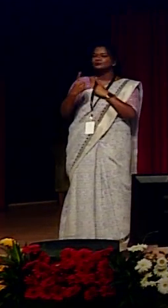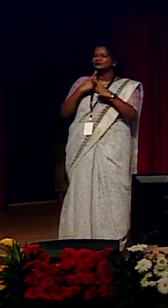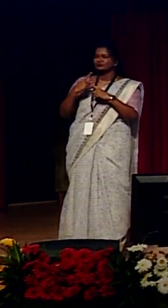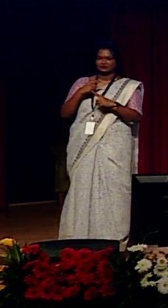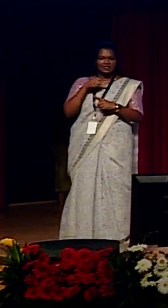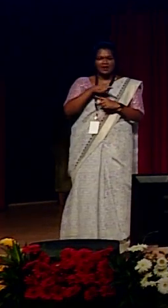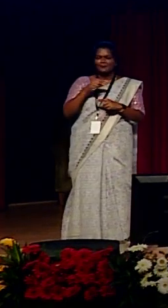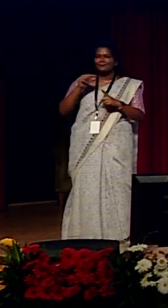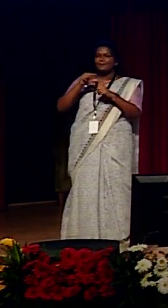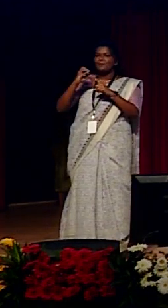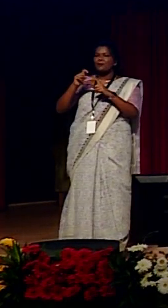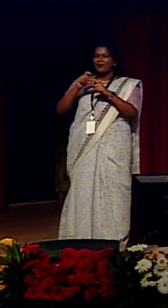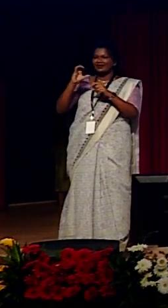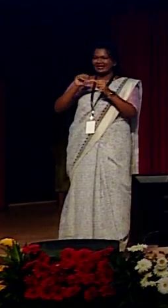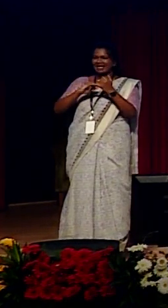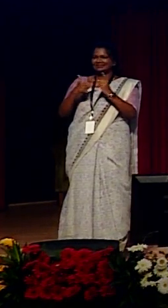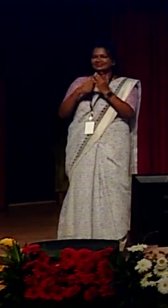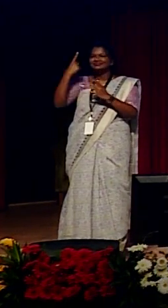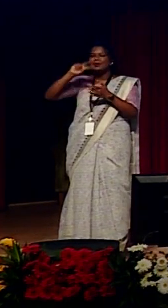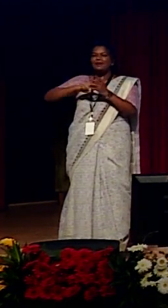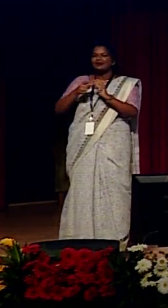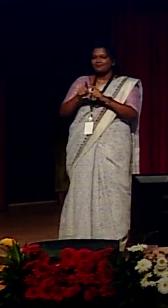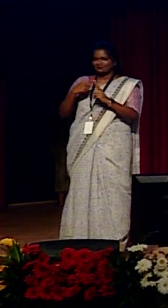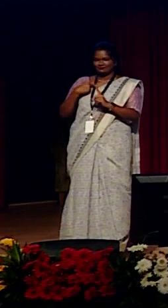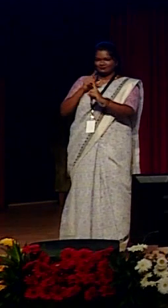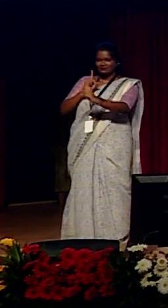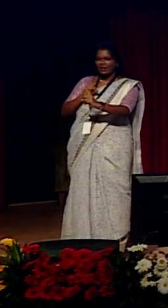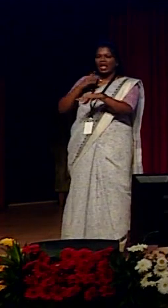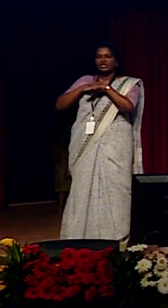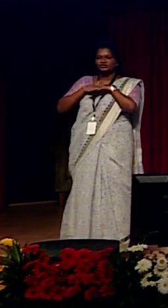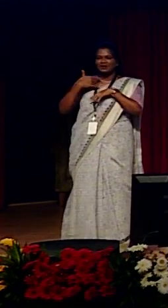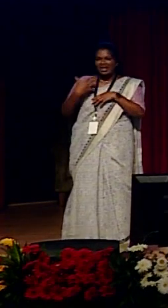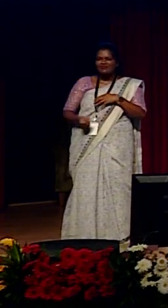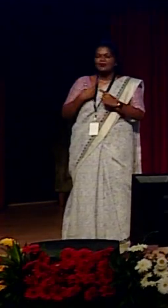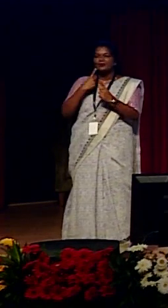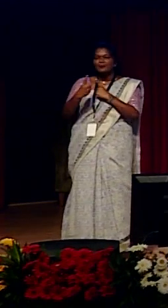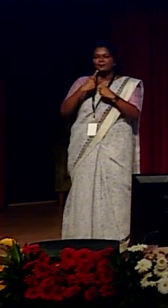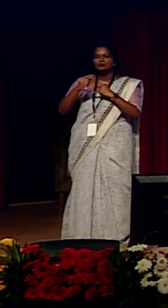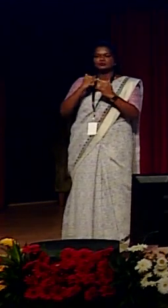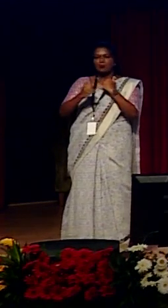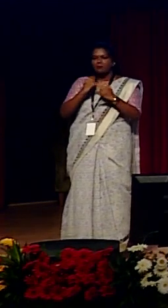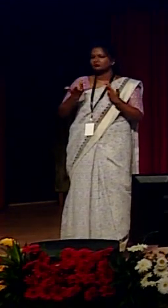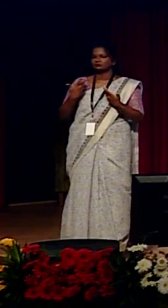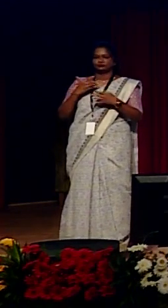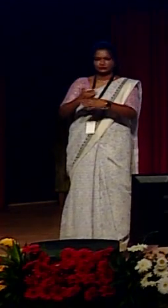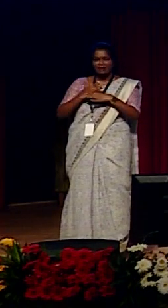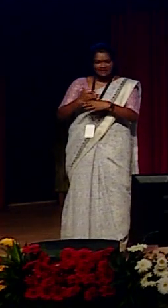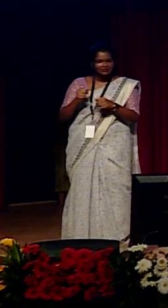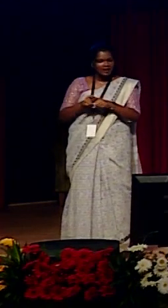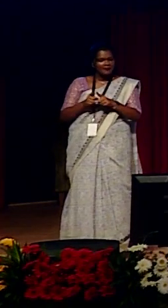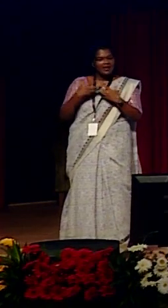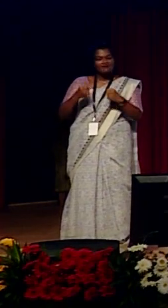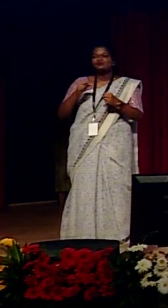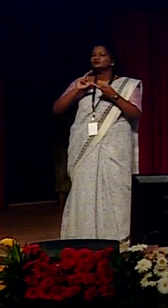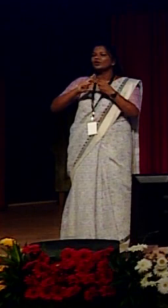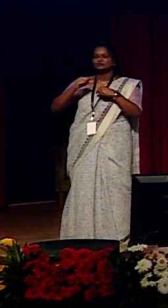Passion uh, uh, by its host, where she extensively